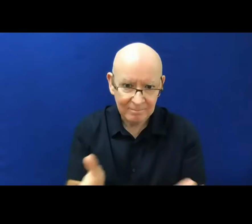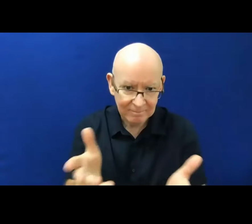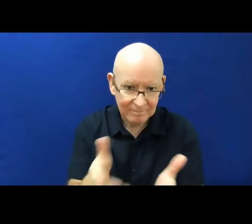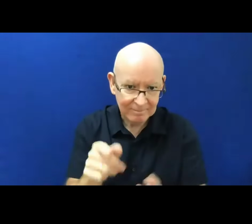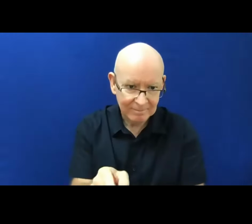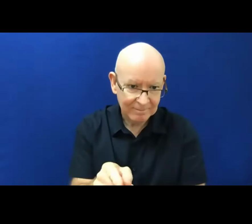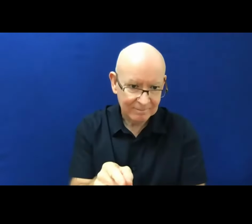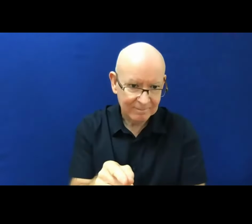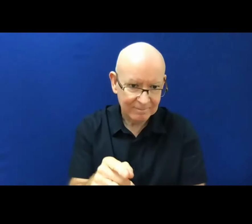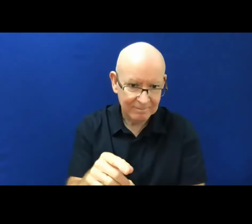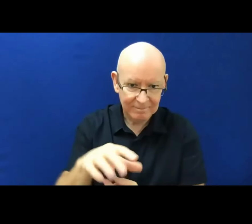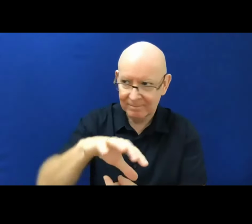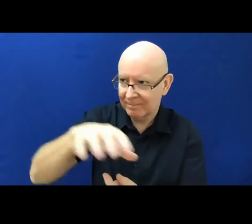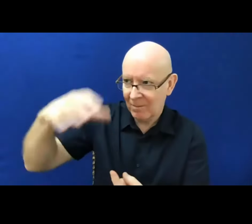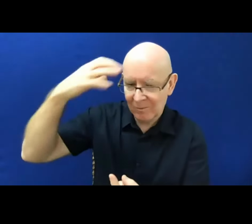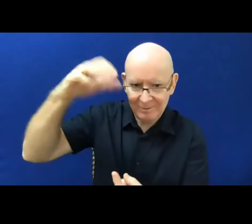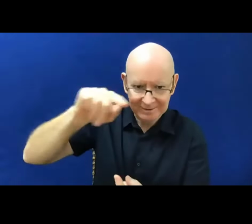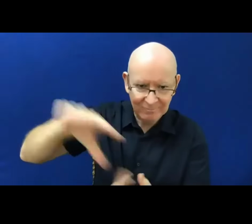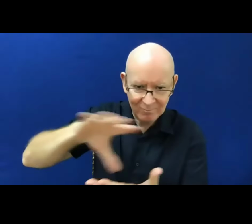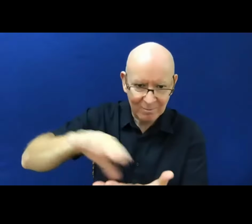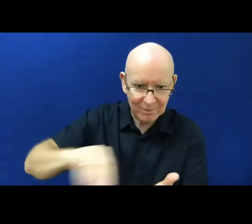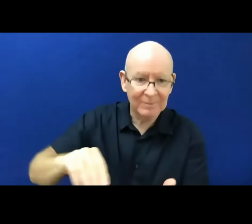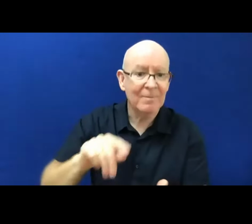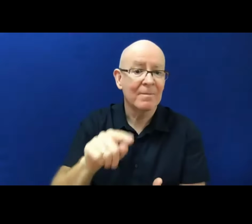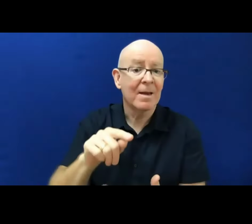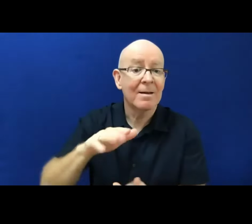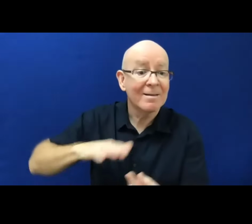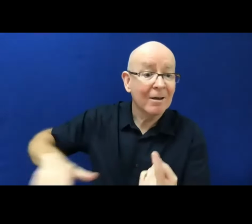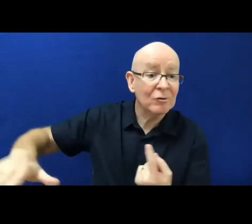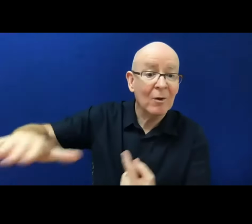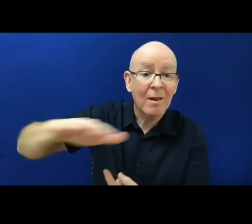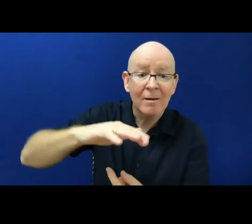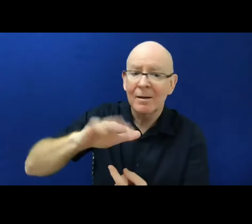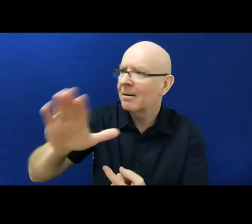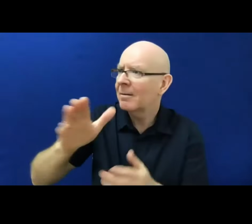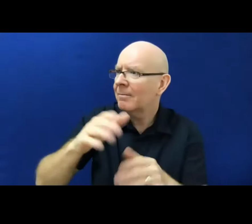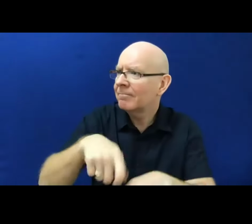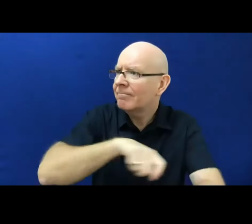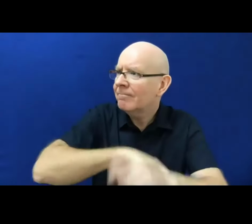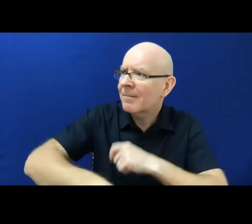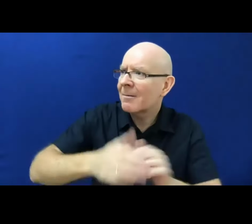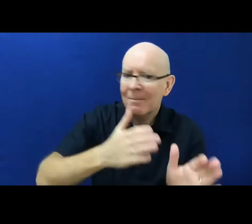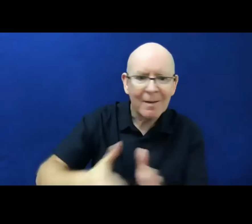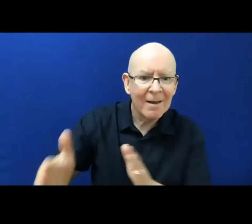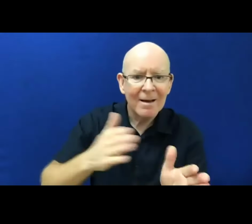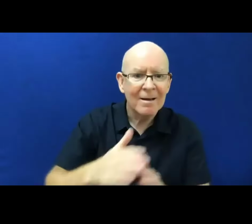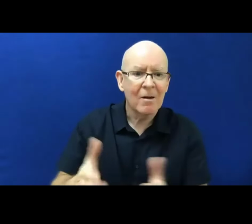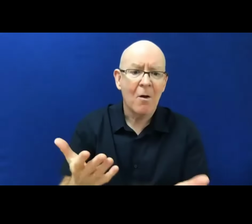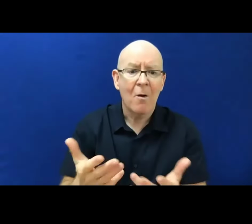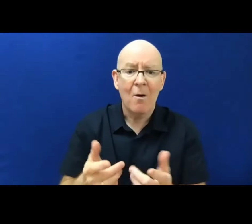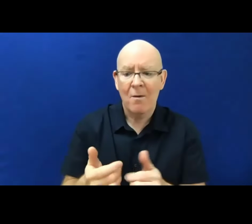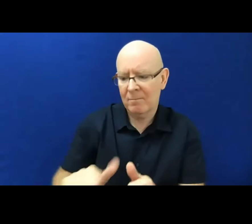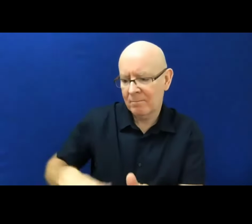reports. Let me explain what that is. State party reports are the reports which governments have to present to the committee in order